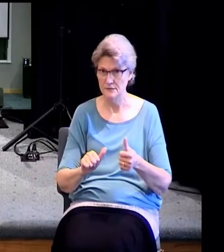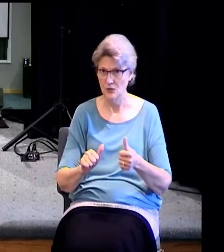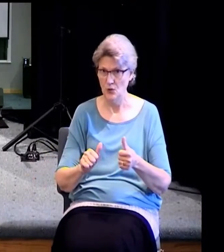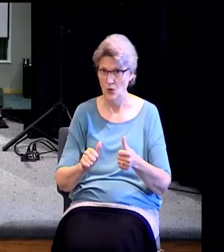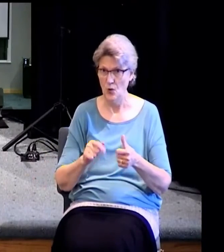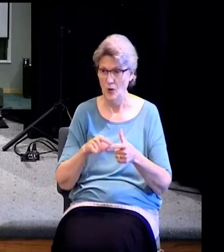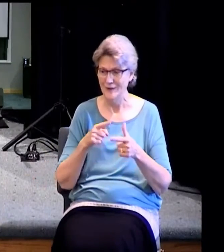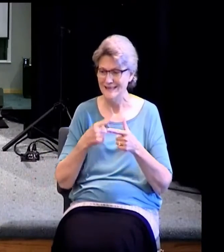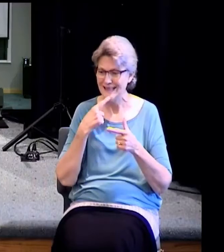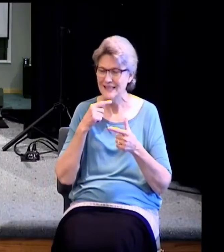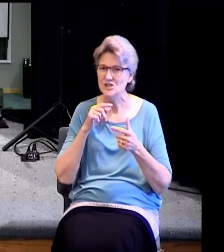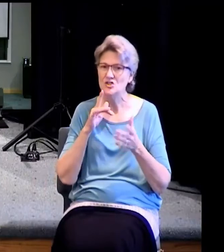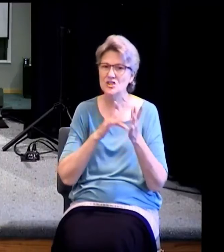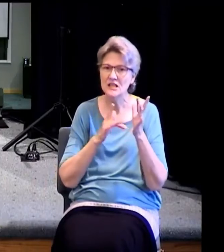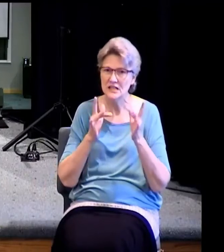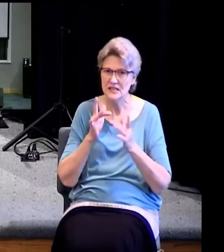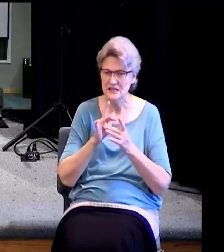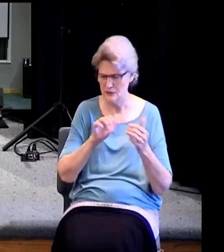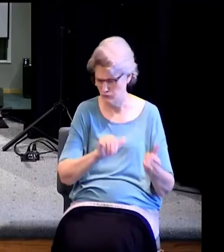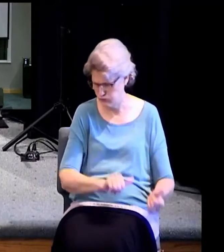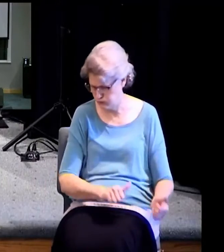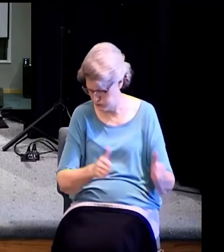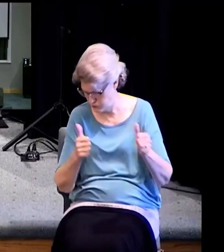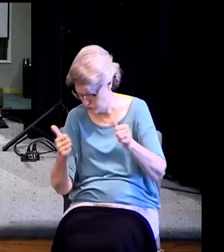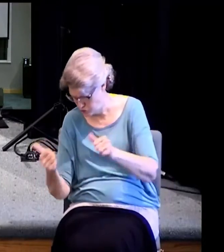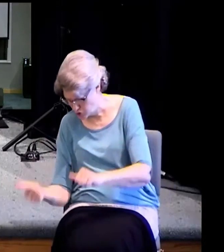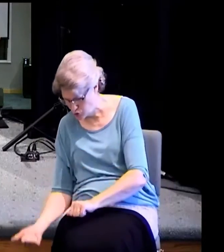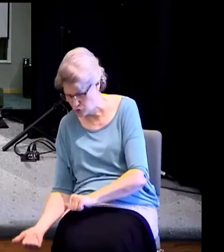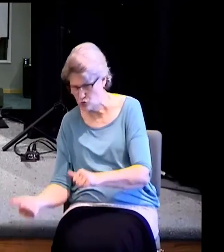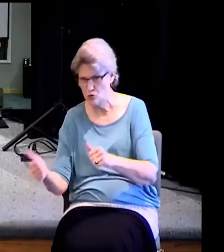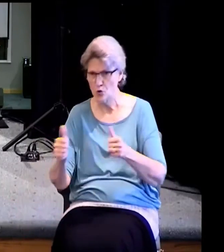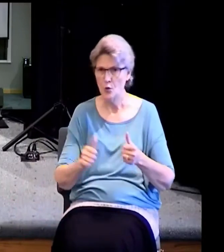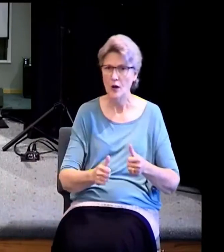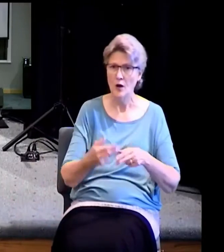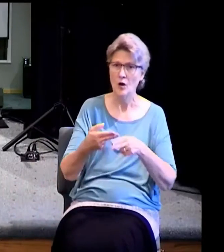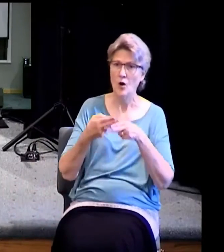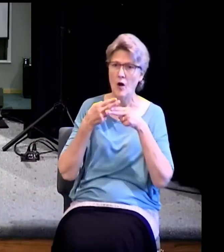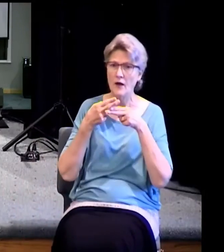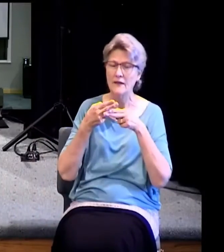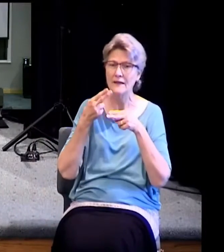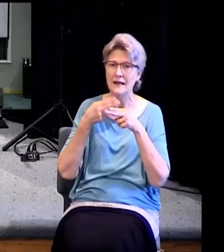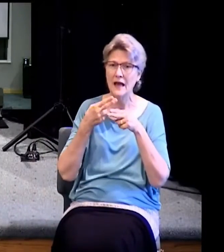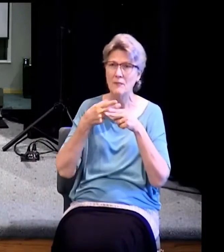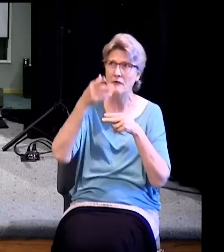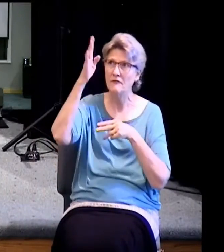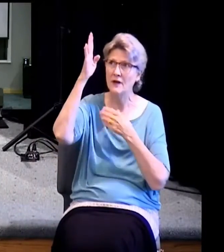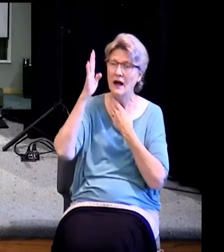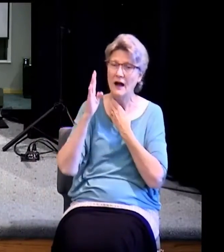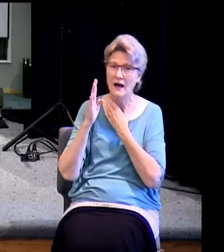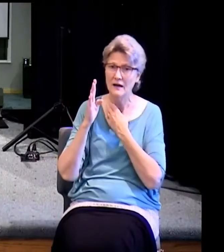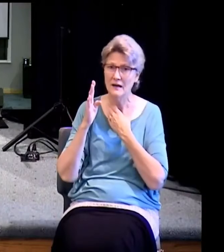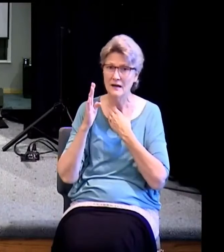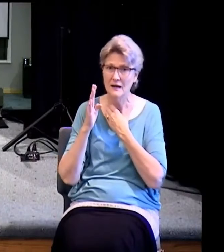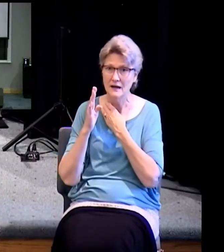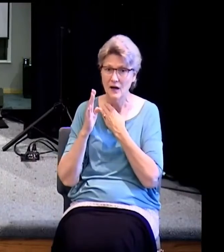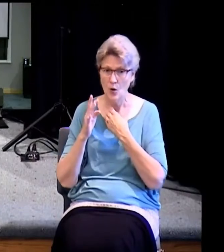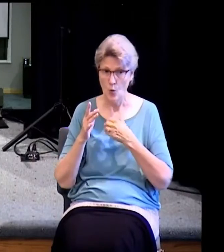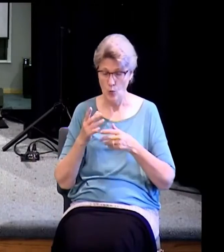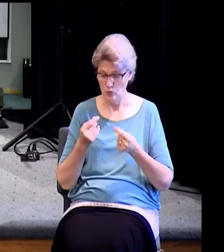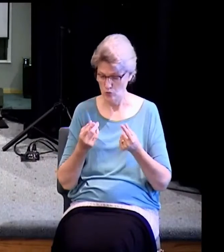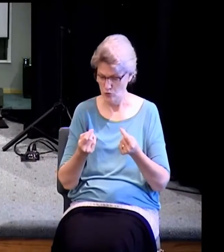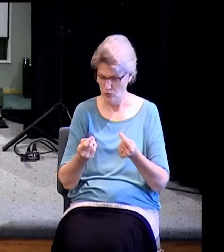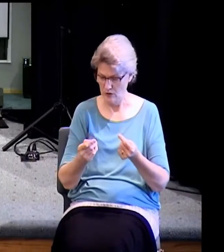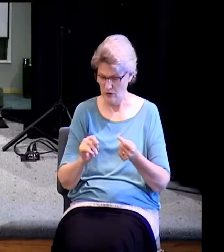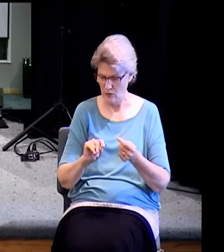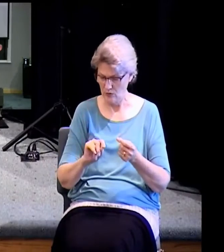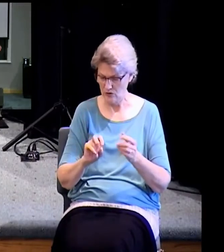we say, Jesus, we are invoking the name of God over that. And what it does is it